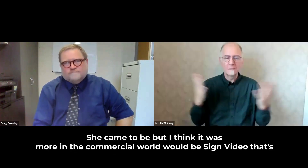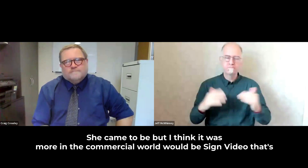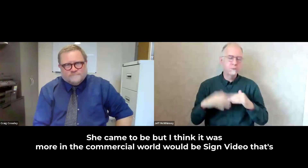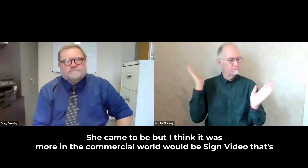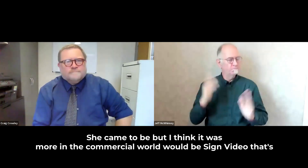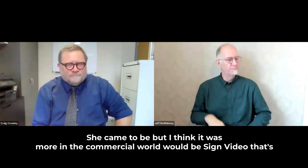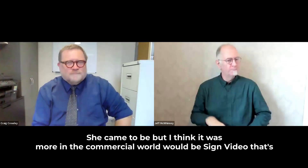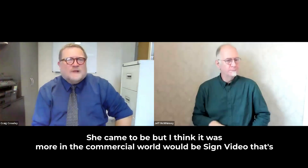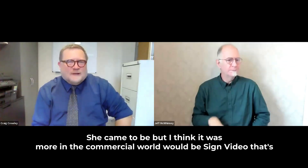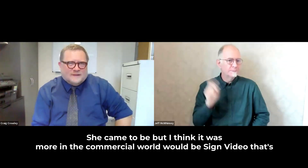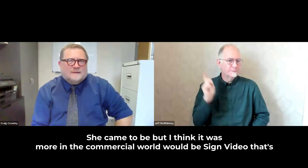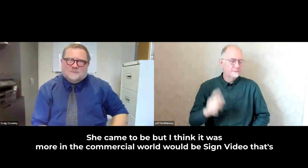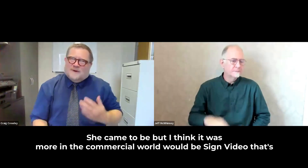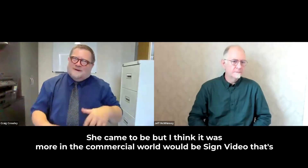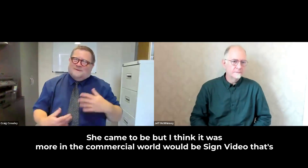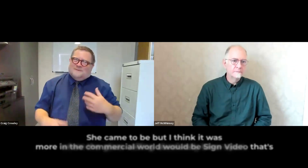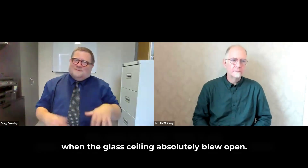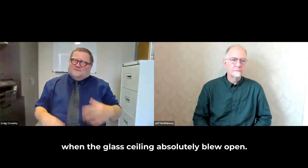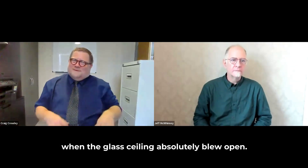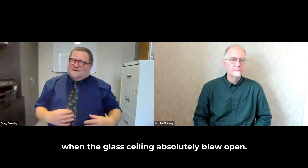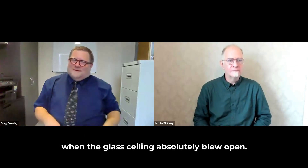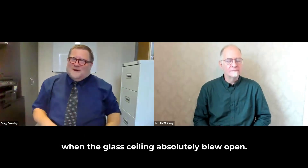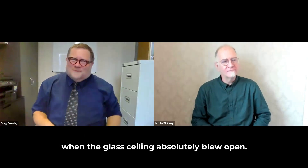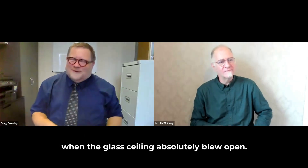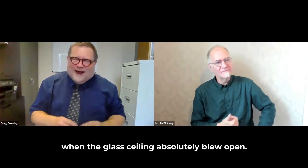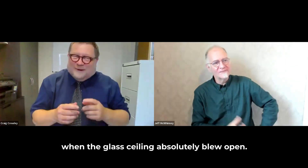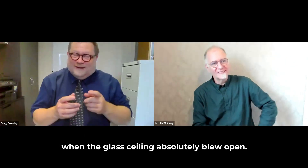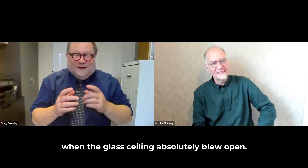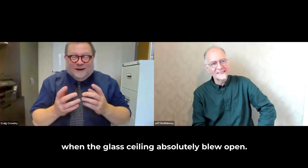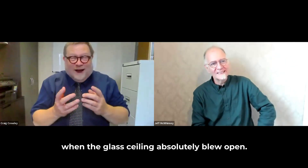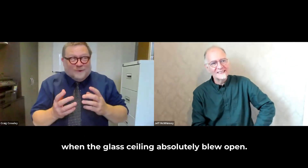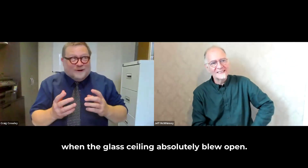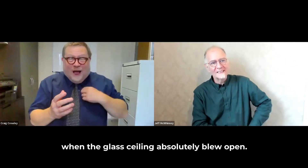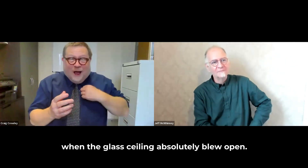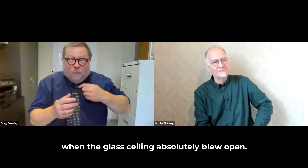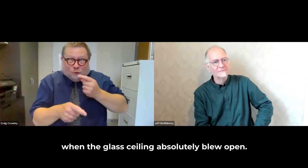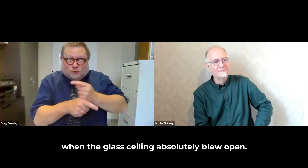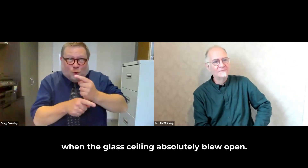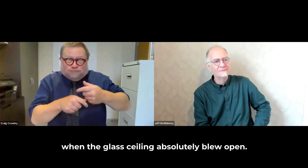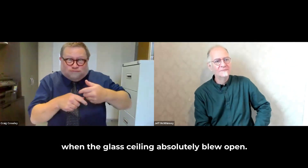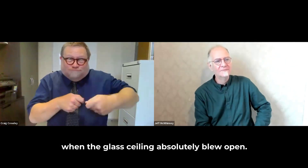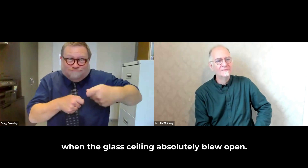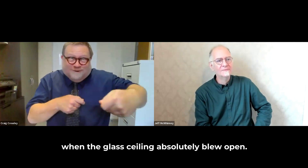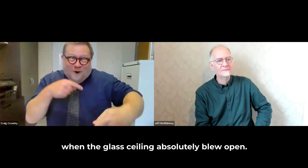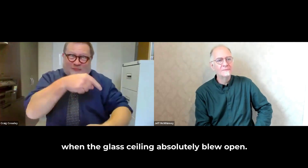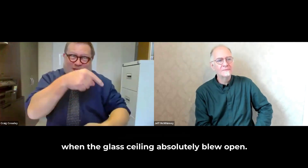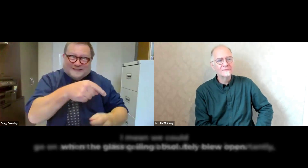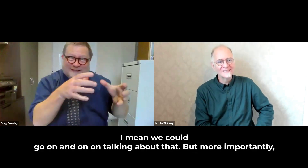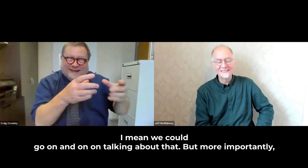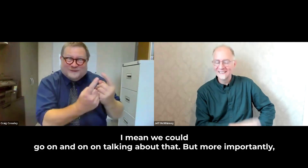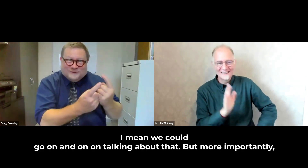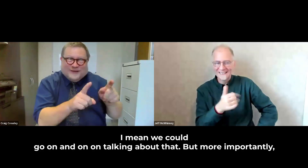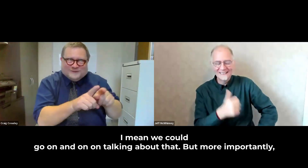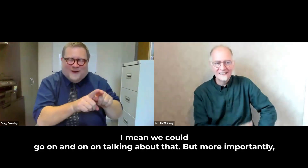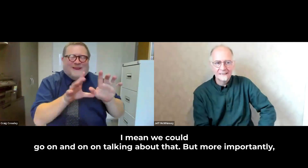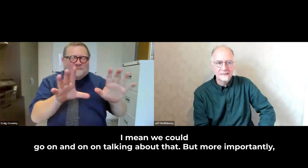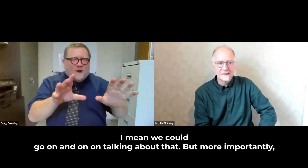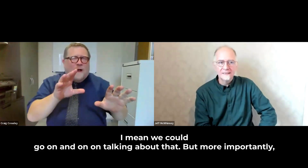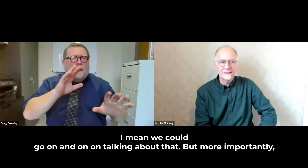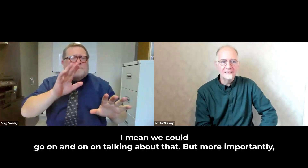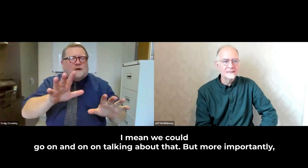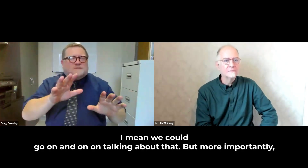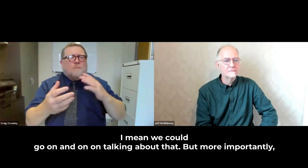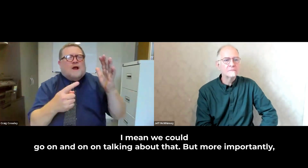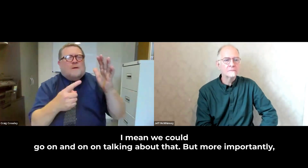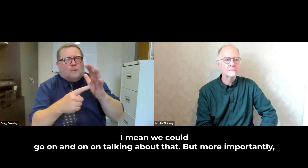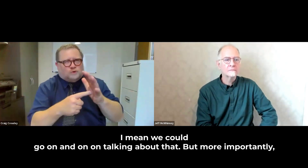commercial world would be signed video. That's when the glass ceiling absolutely blew open. I mean, we could go